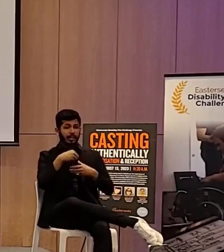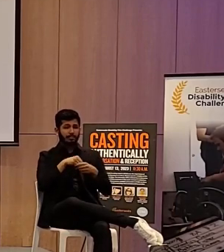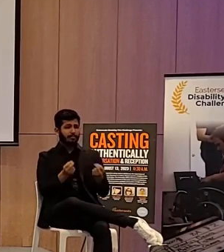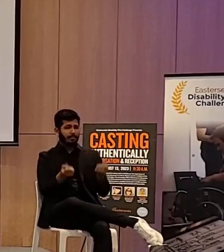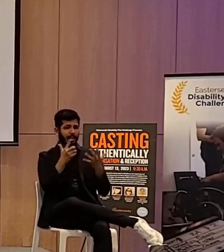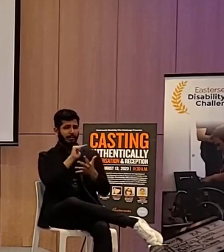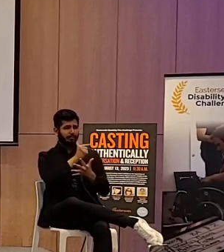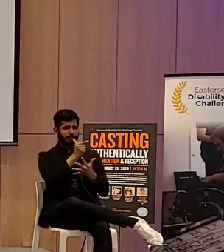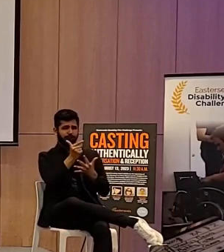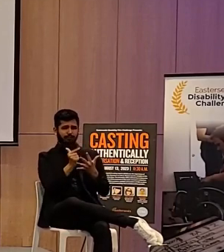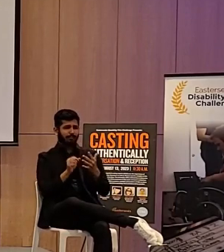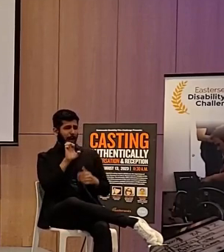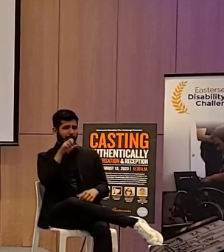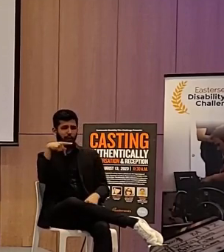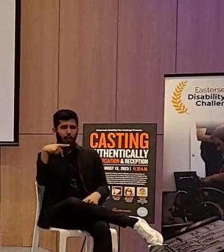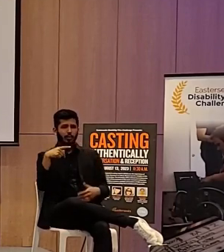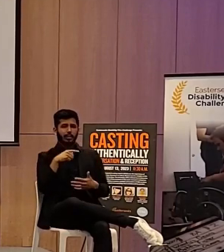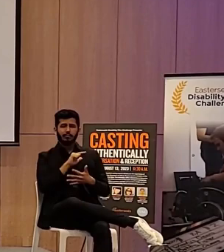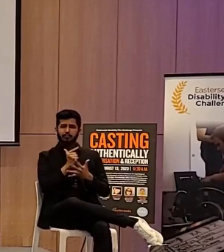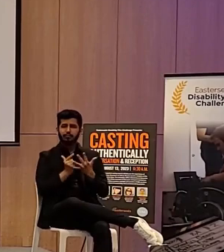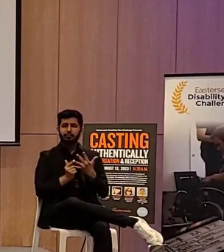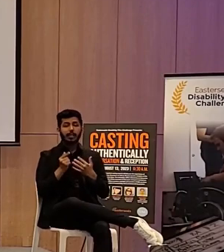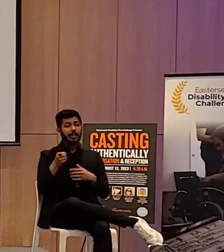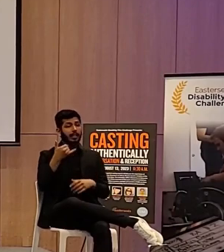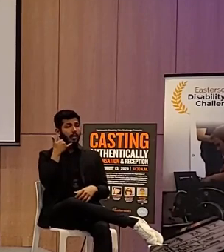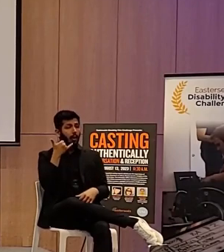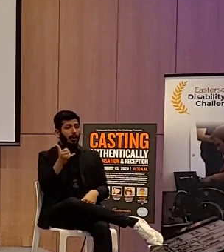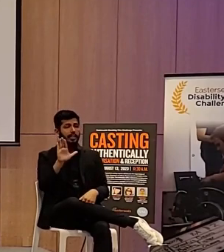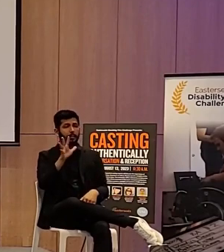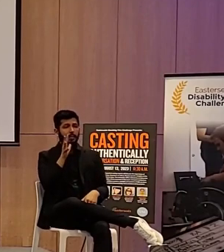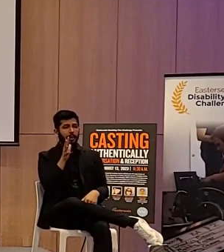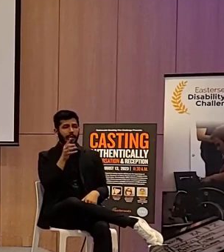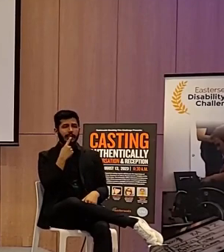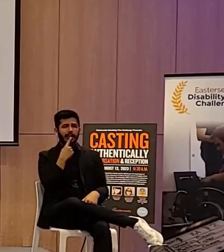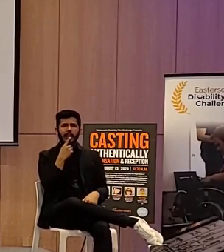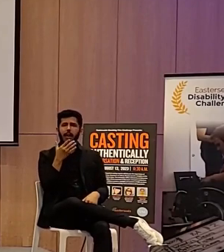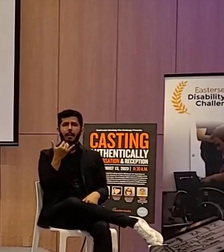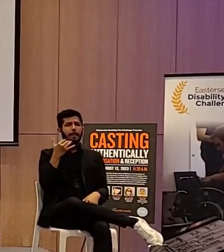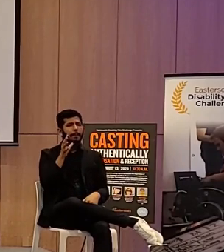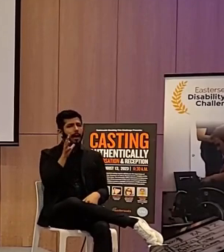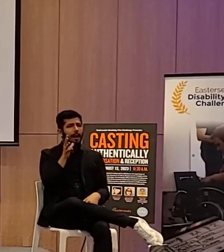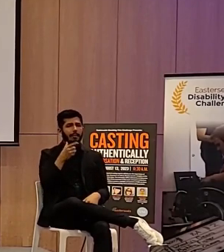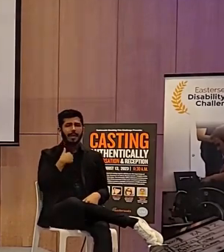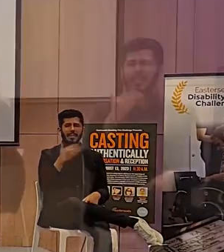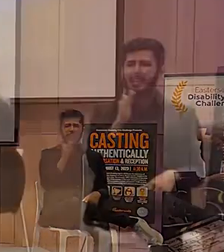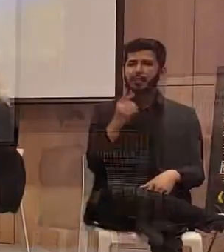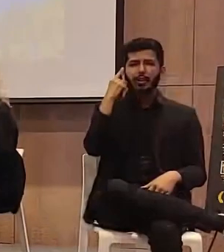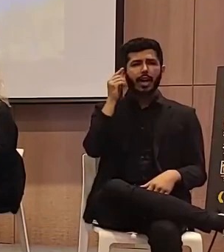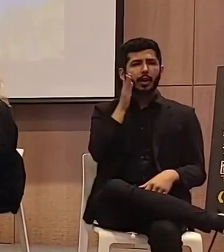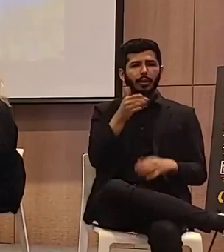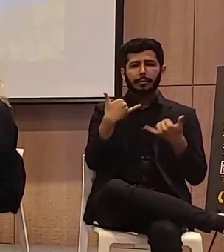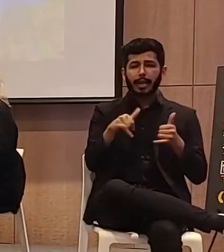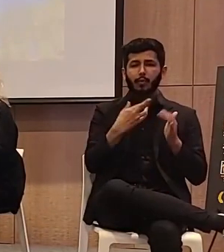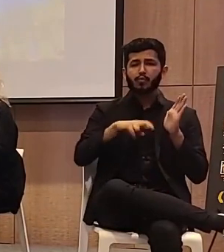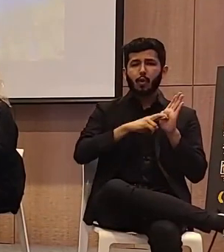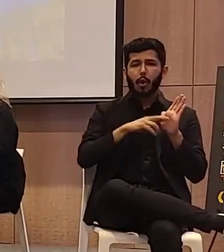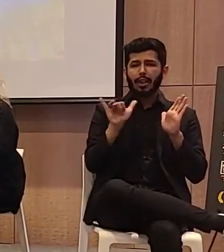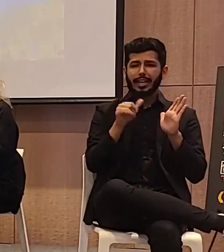recurred on a number of episodes, and he called his mother and said, "Mom, I never thought I would ever play a role like